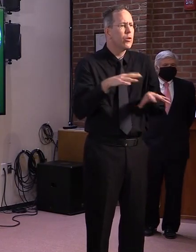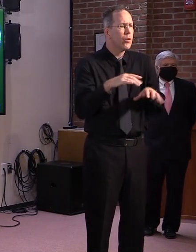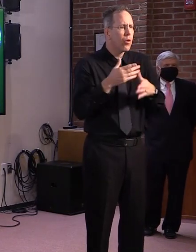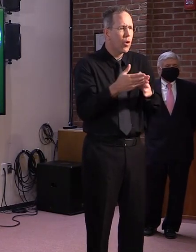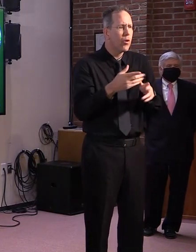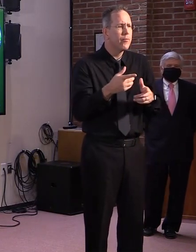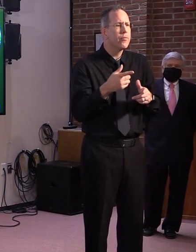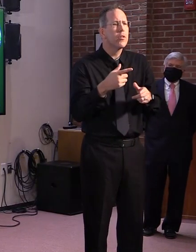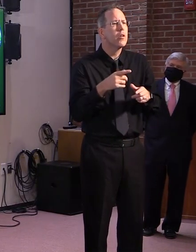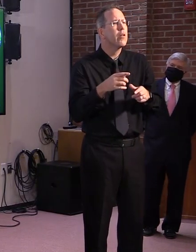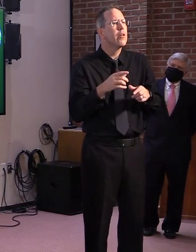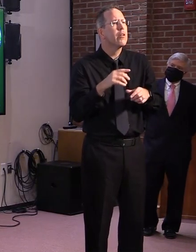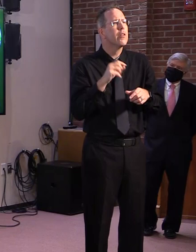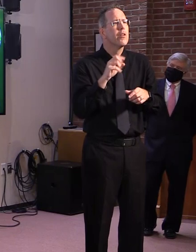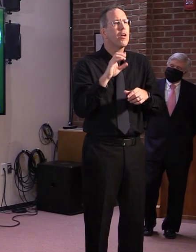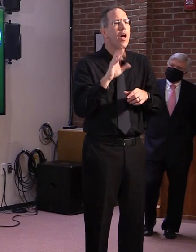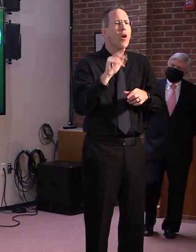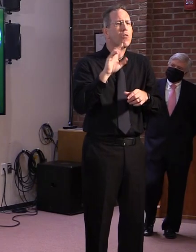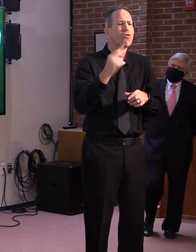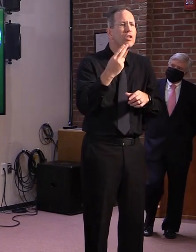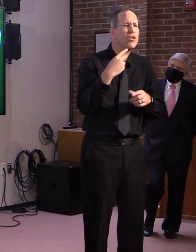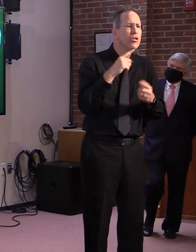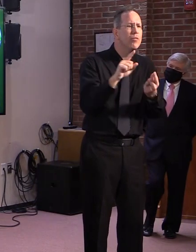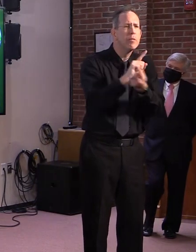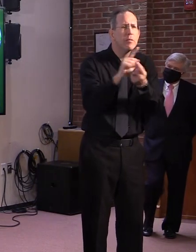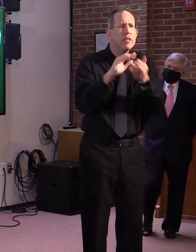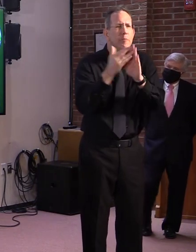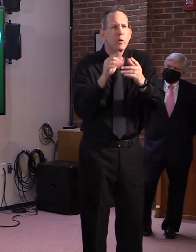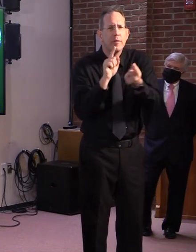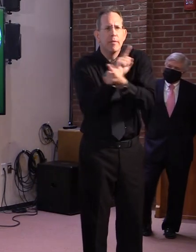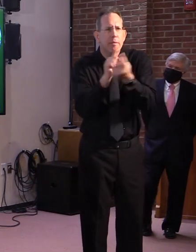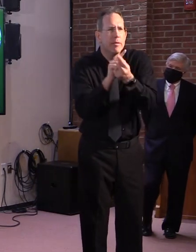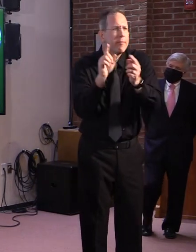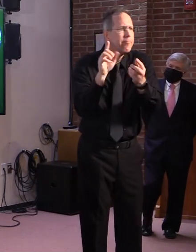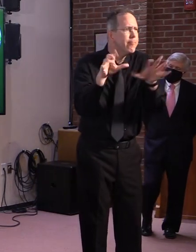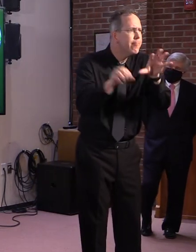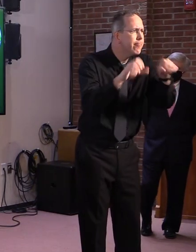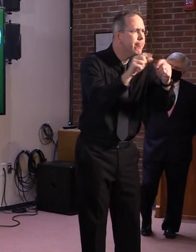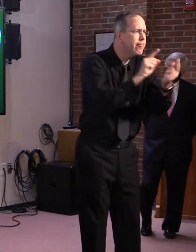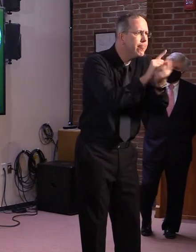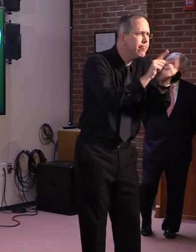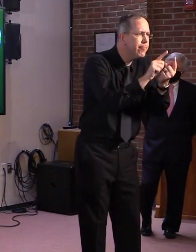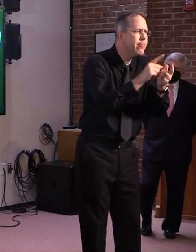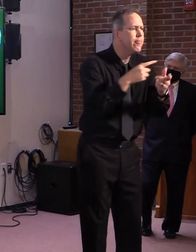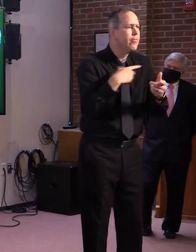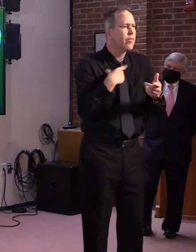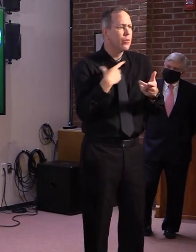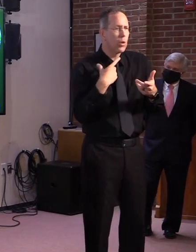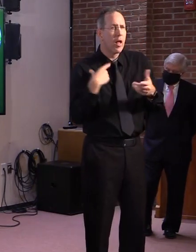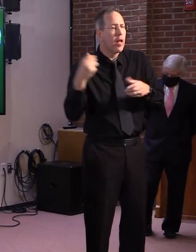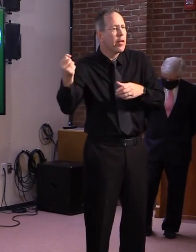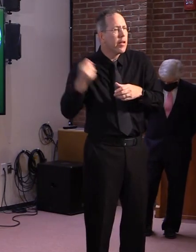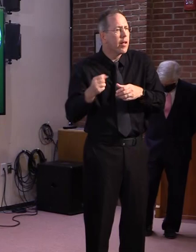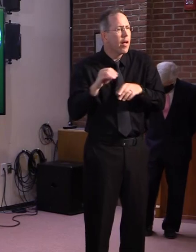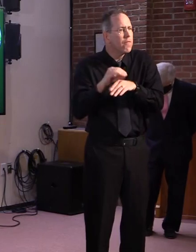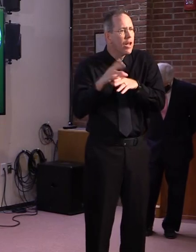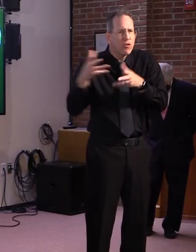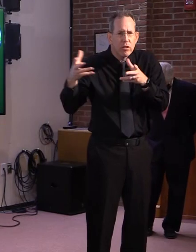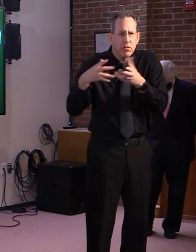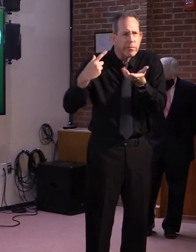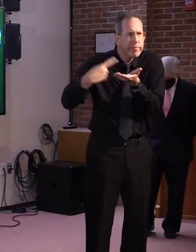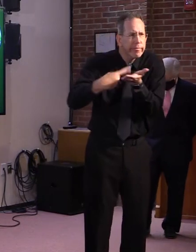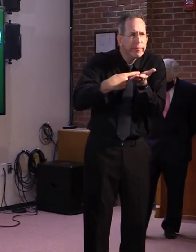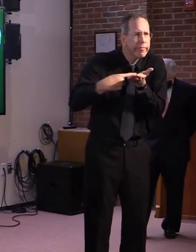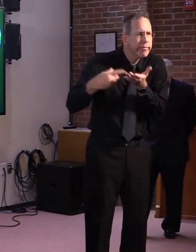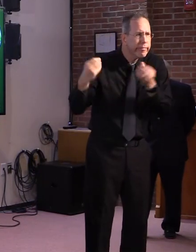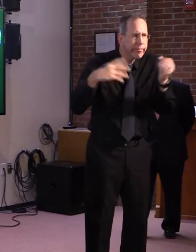and so forth, embedded counselors in our state police barracks. We have proposed enhancing that provision in this